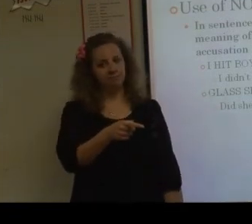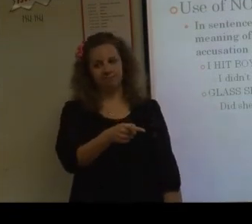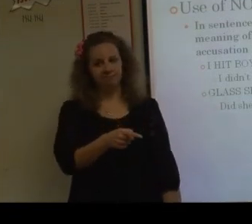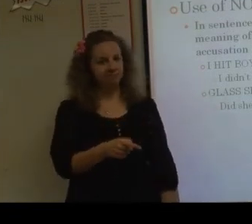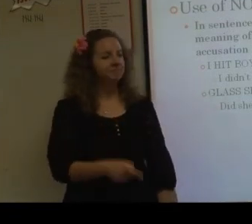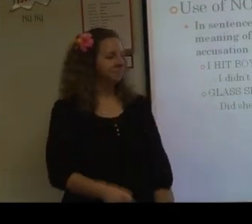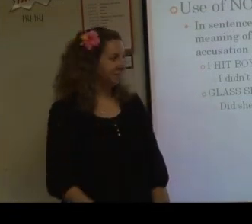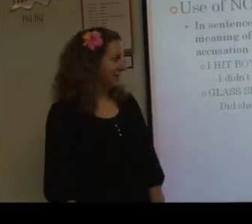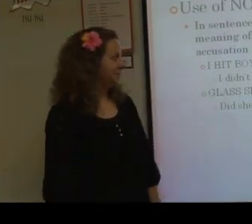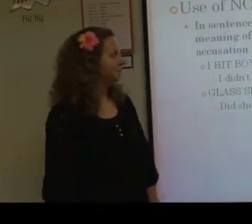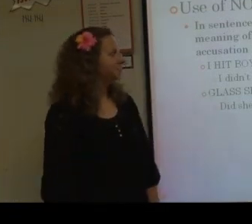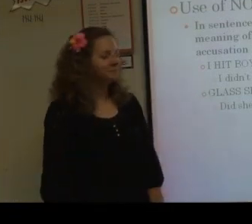Okay.